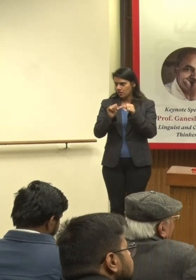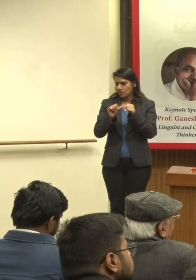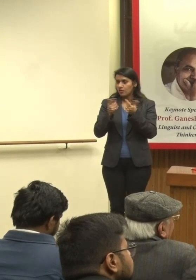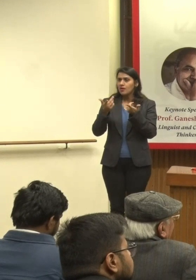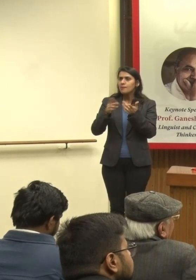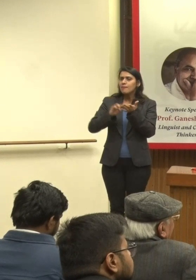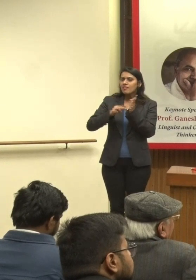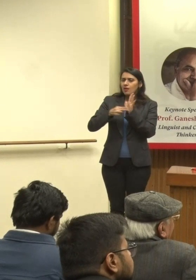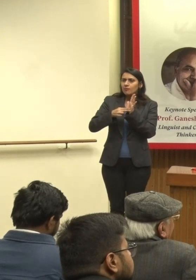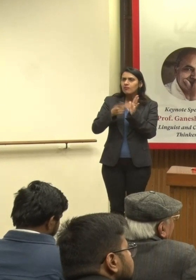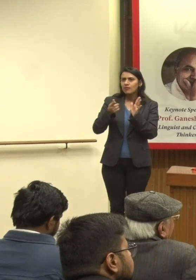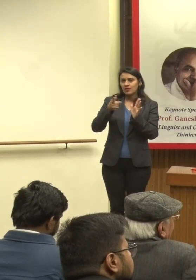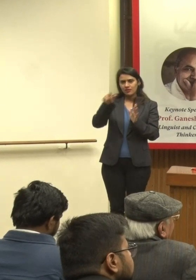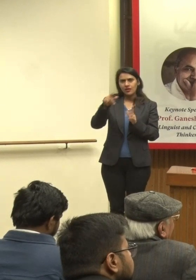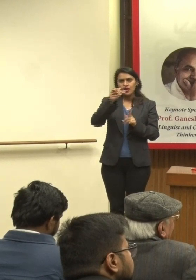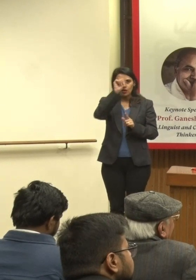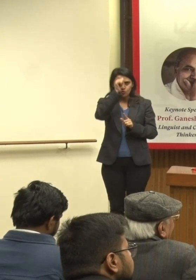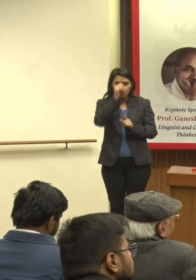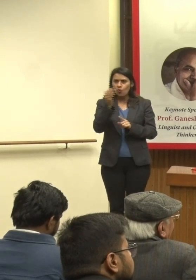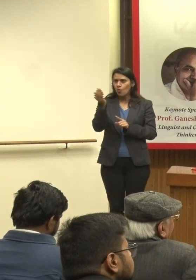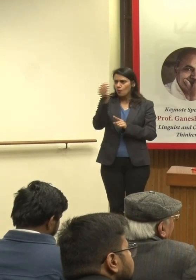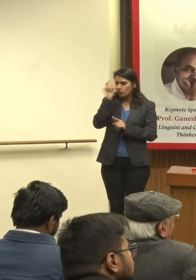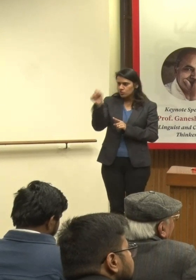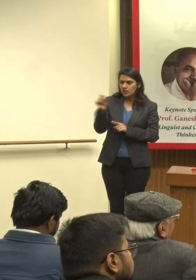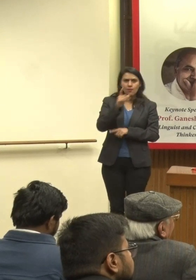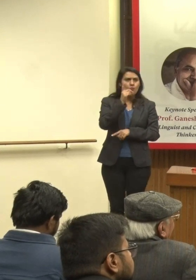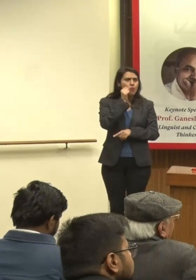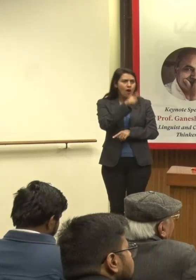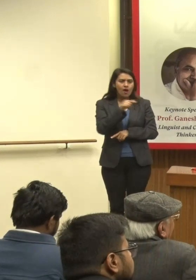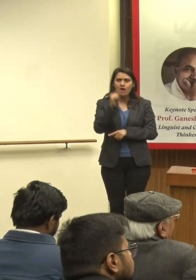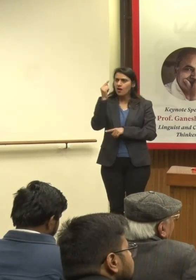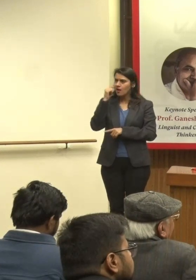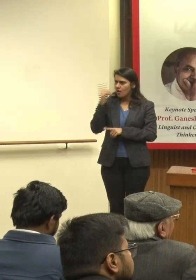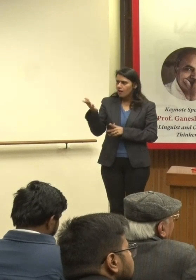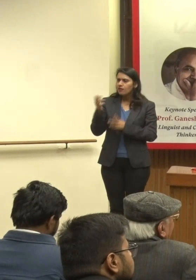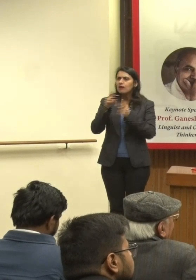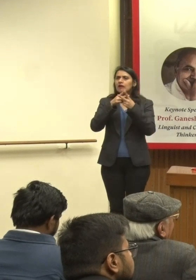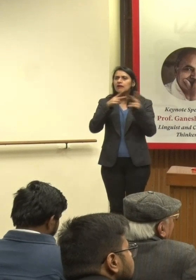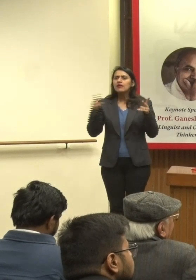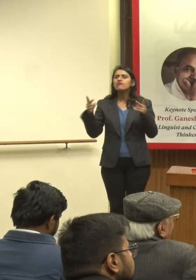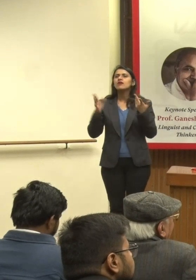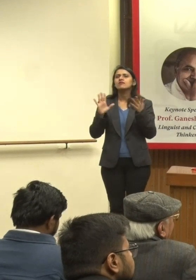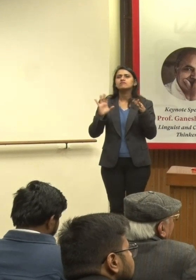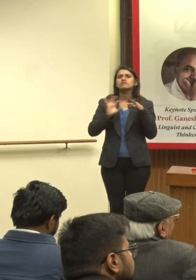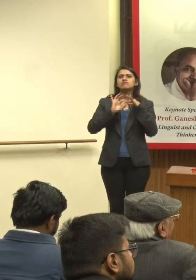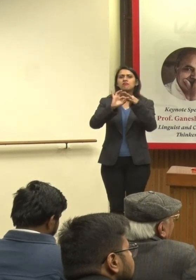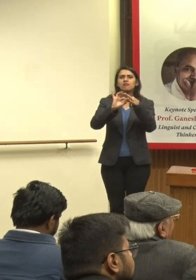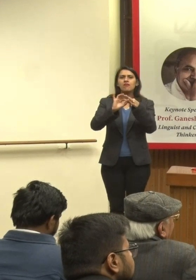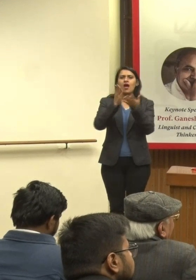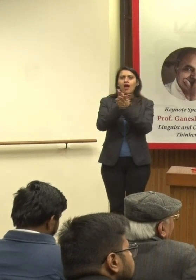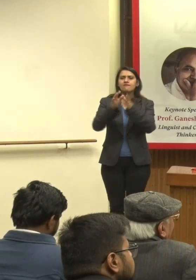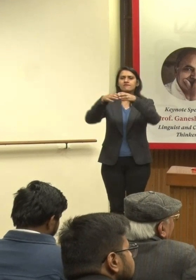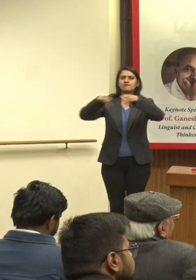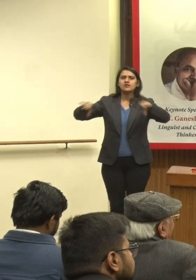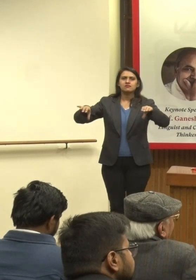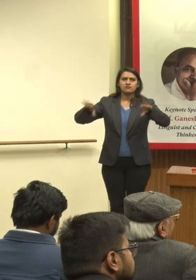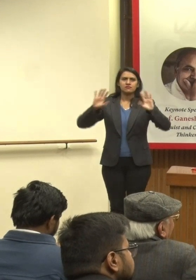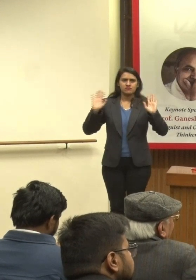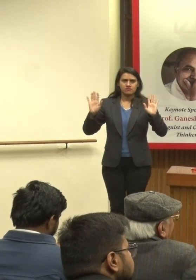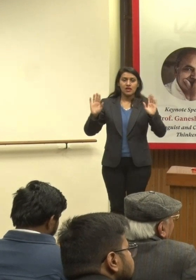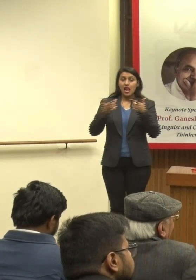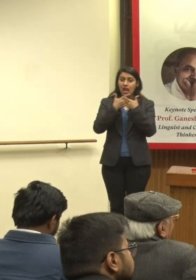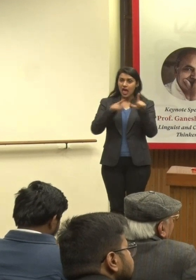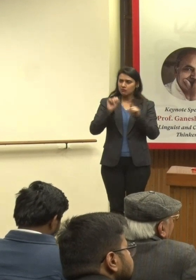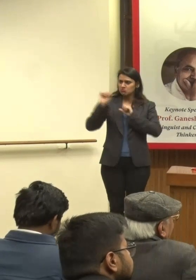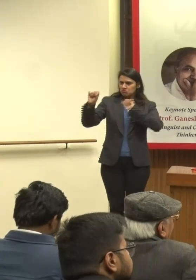jati, sects, even in terms of religions, language, and so